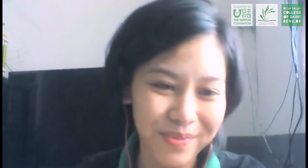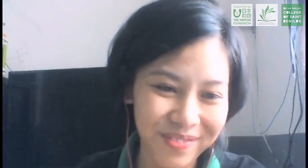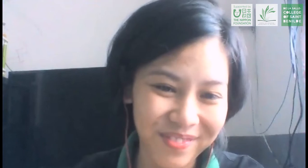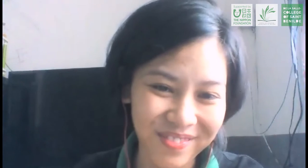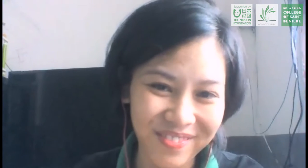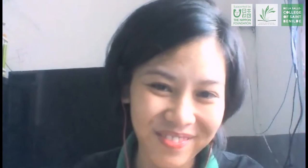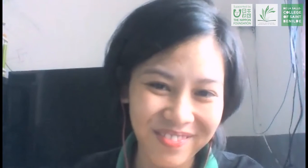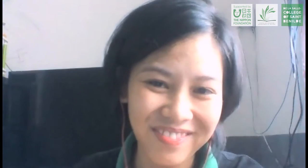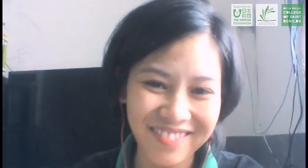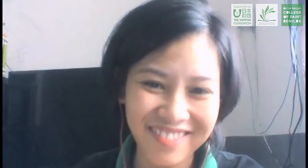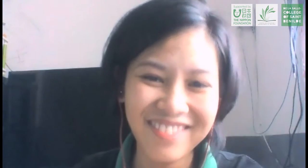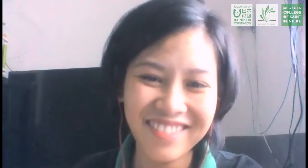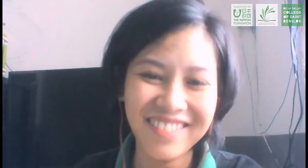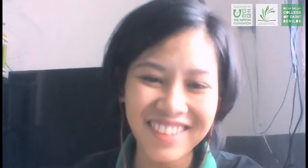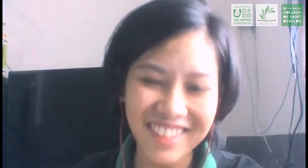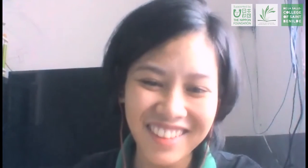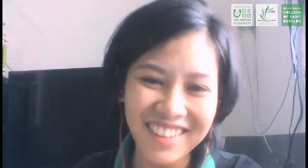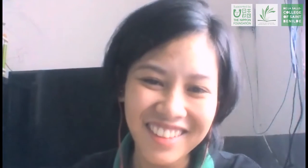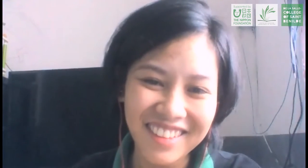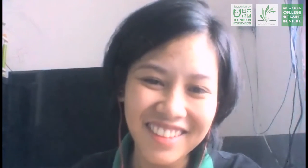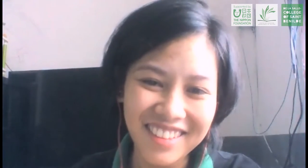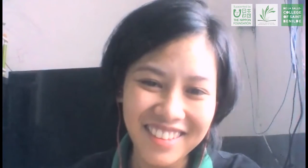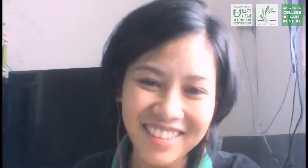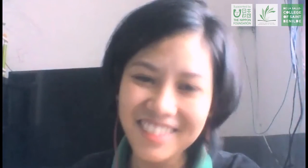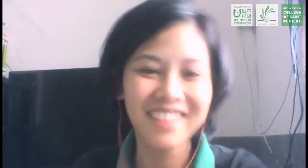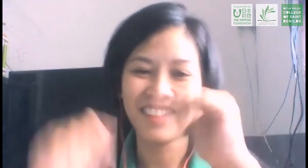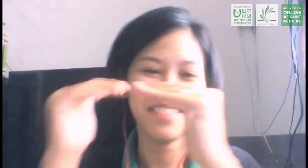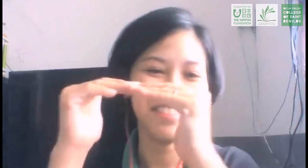is 5. So it's the same thing. Mhm.